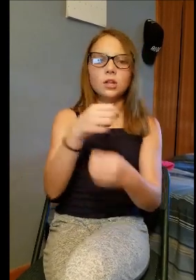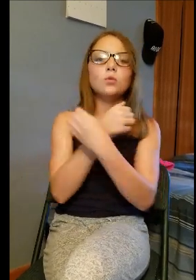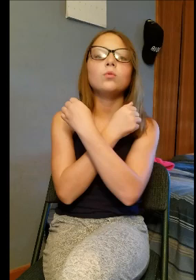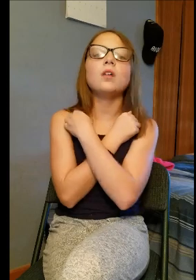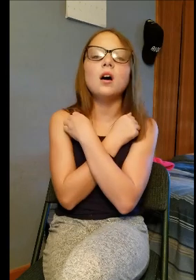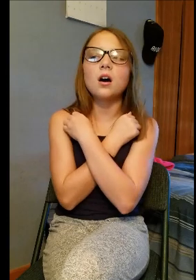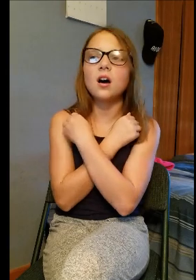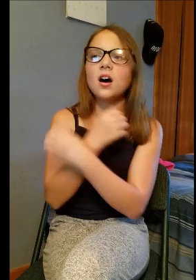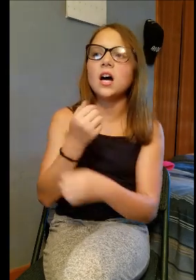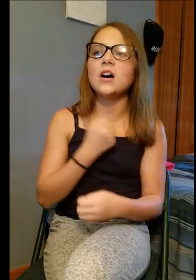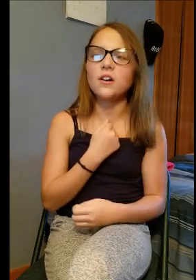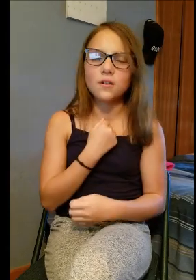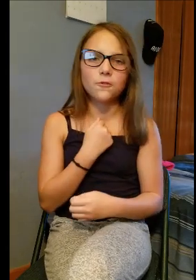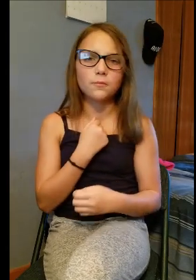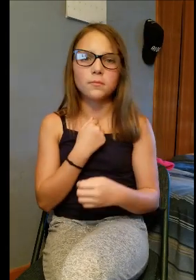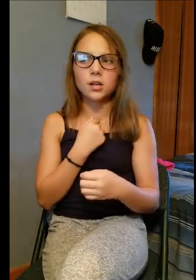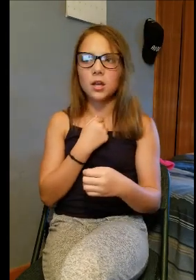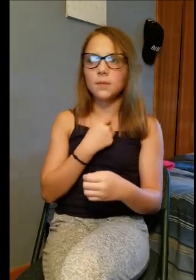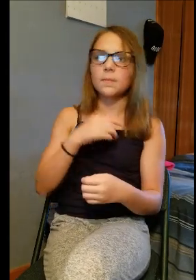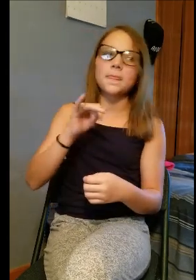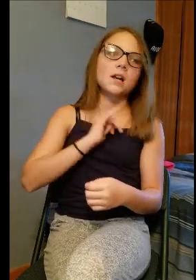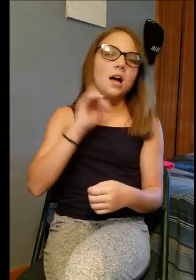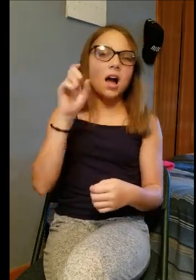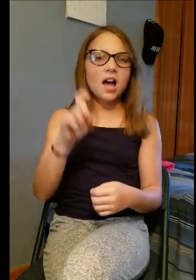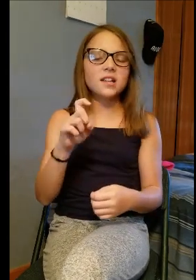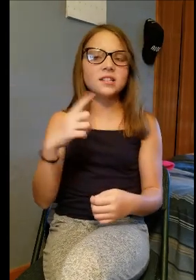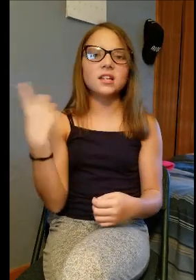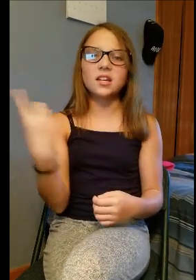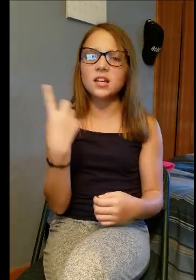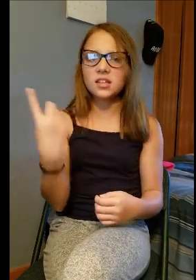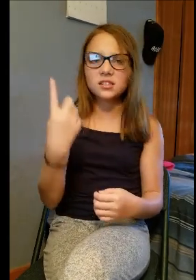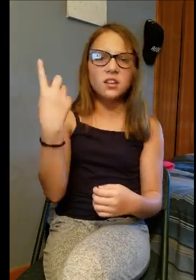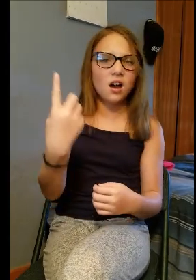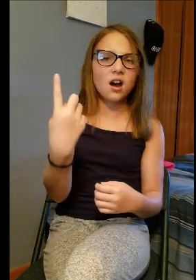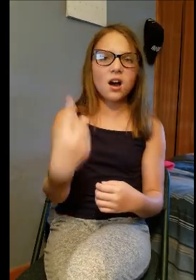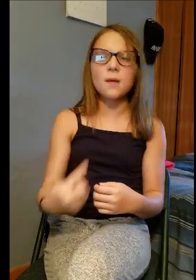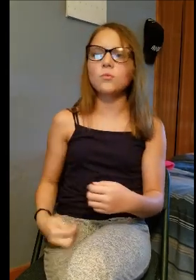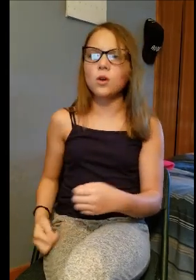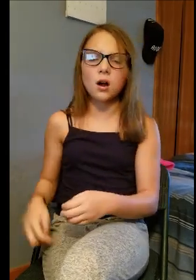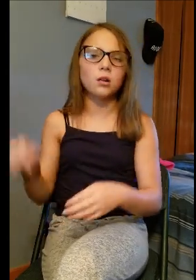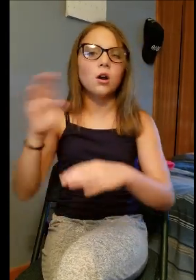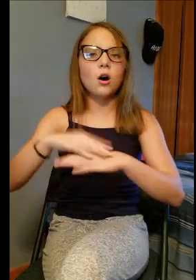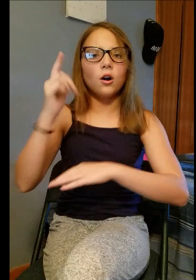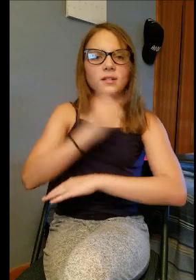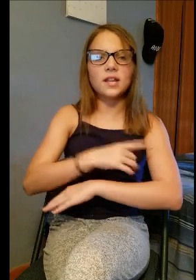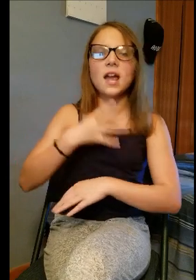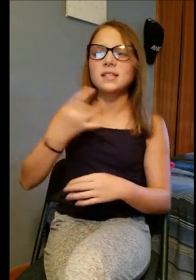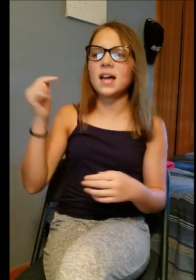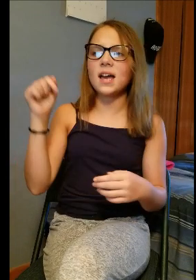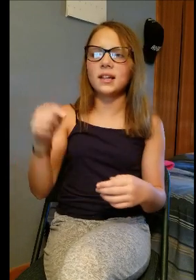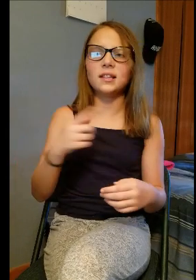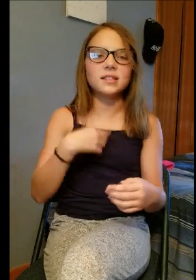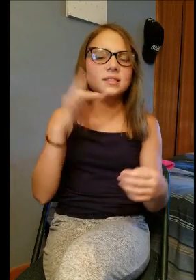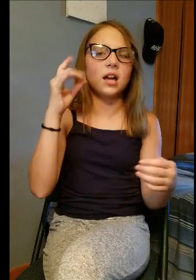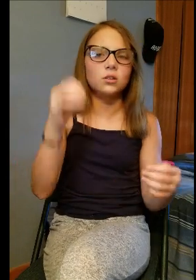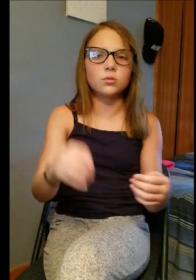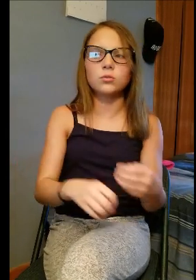you love me I need someone On days like this I do